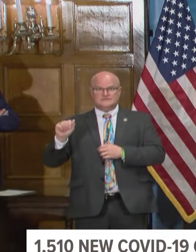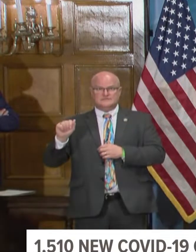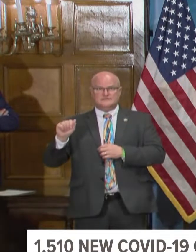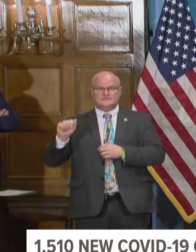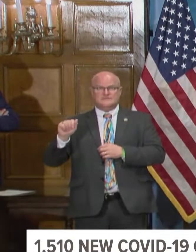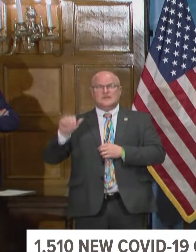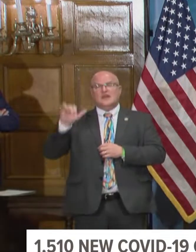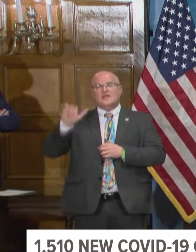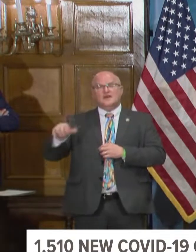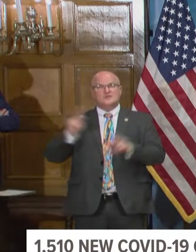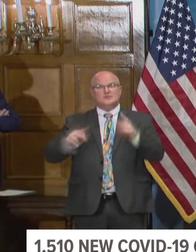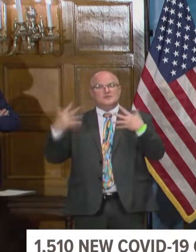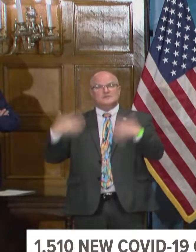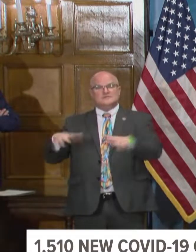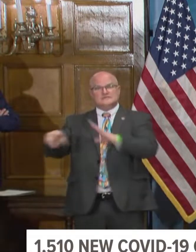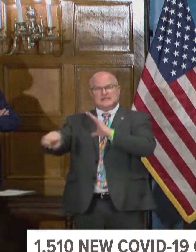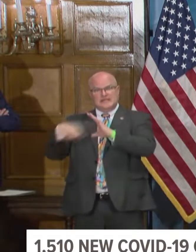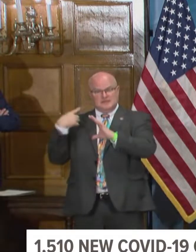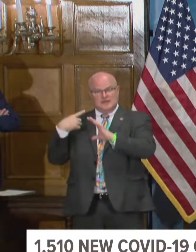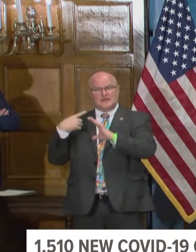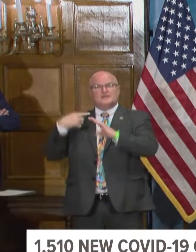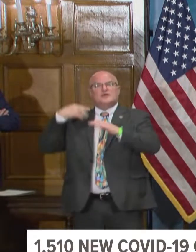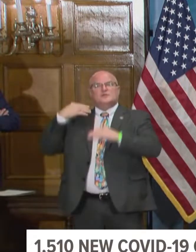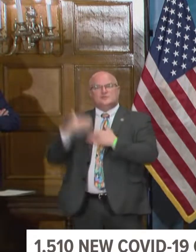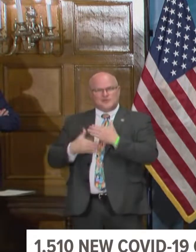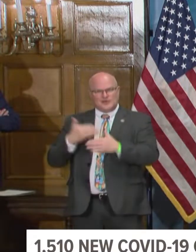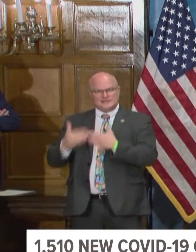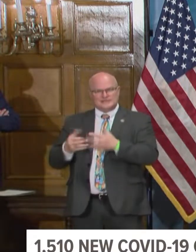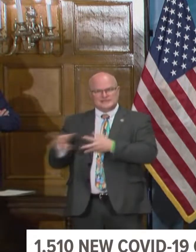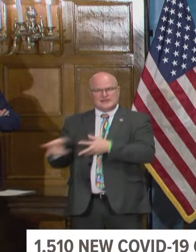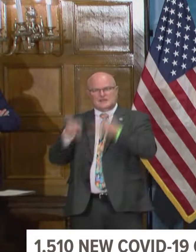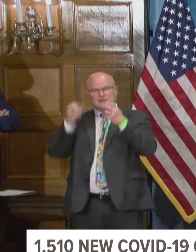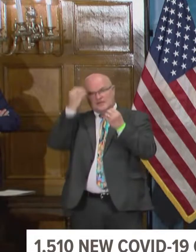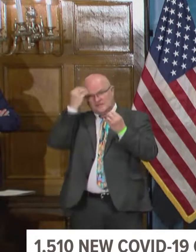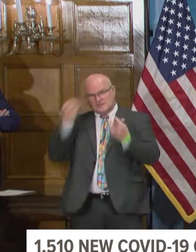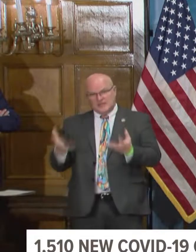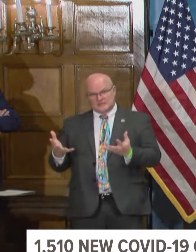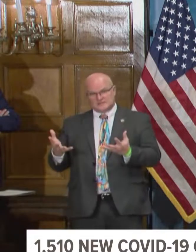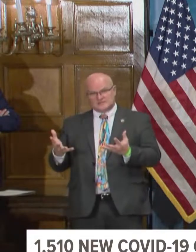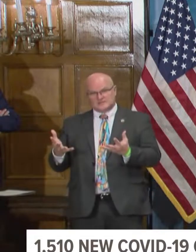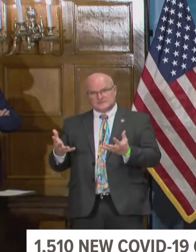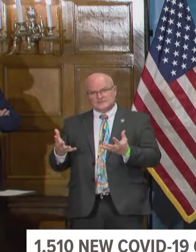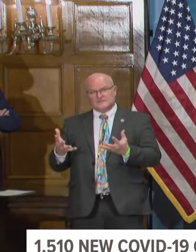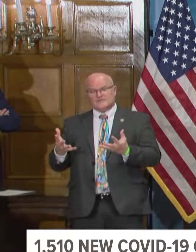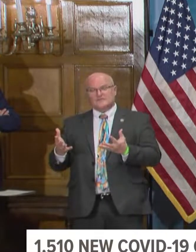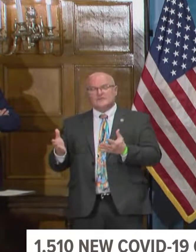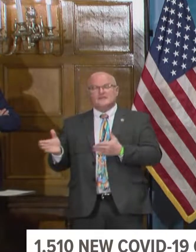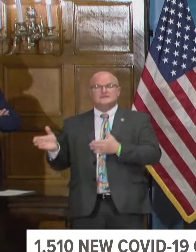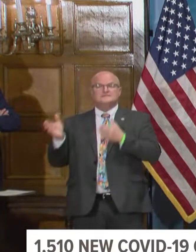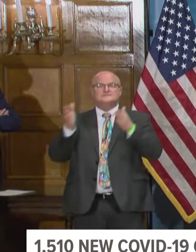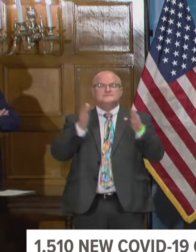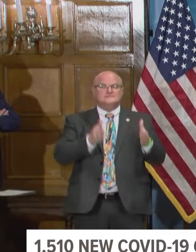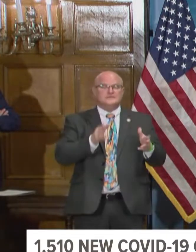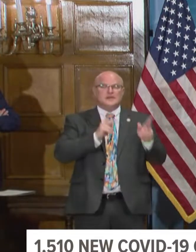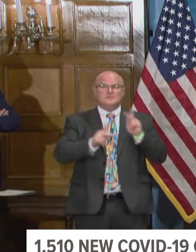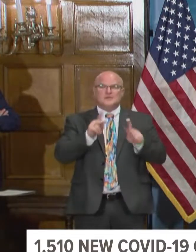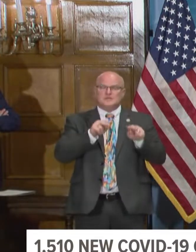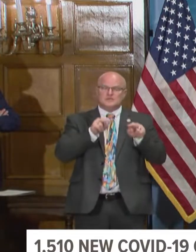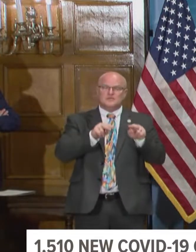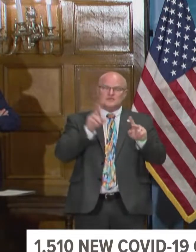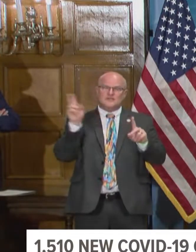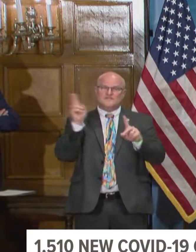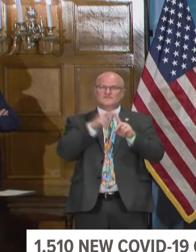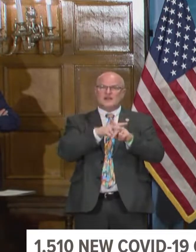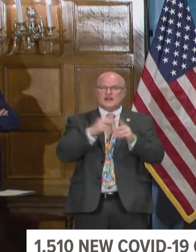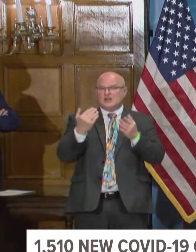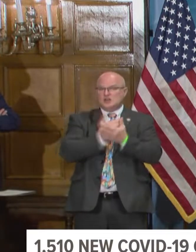Those folks have received these emails and they're in the process of uploading that information. The individuals that are looking to file a